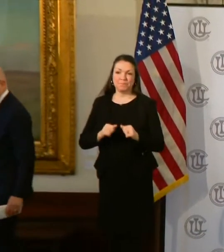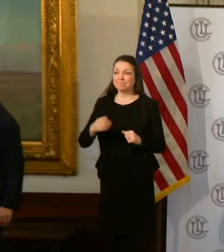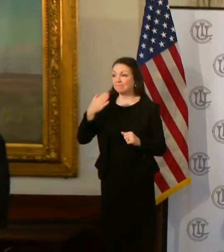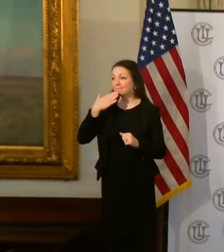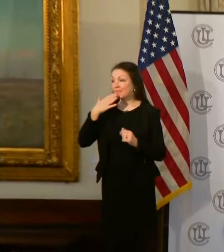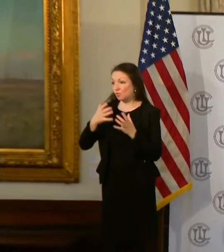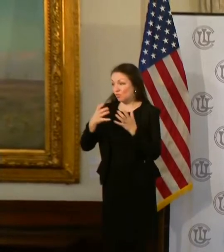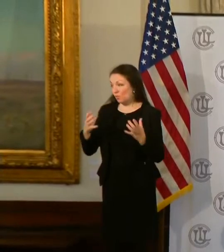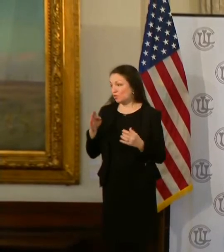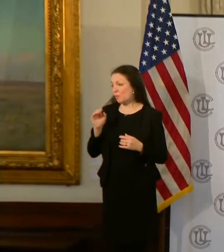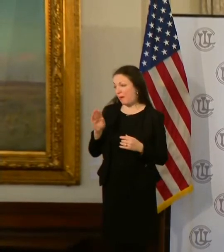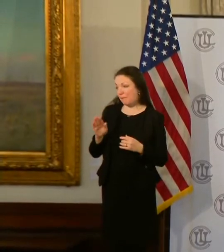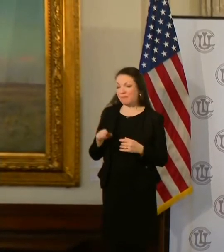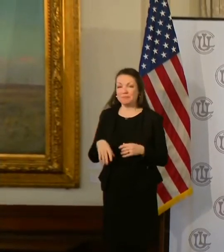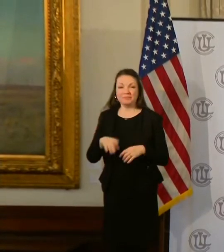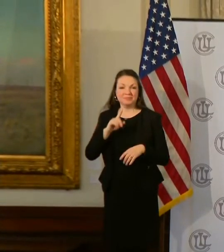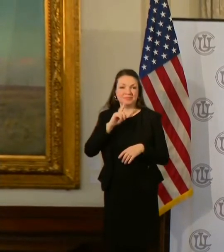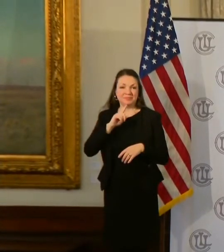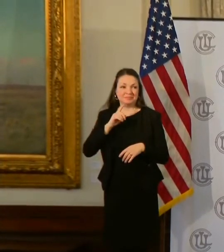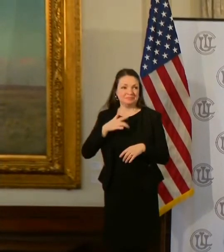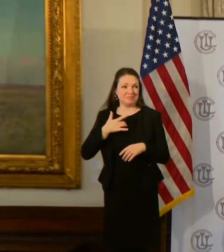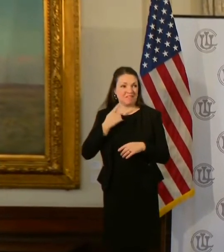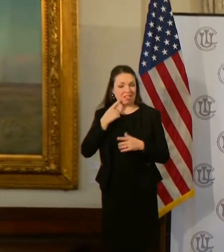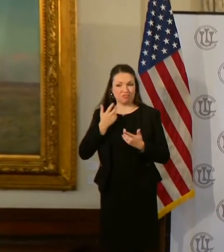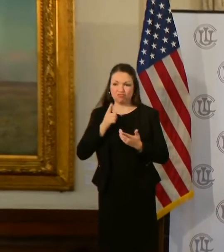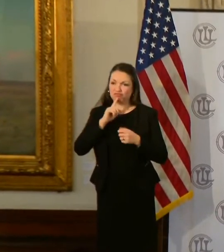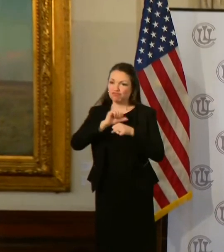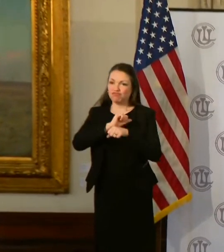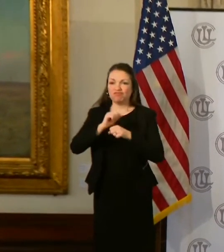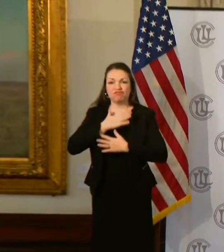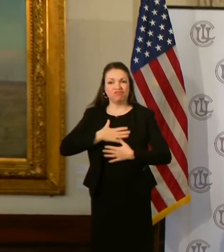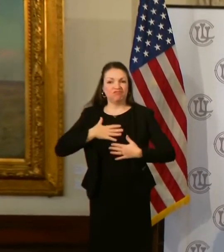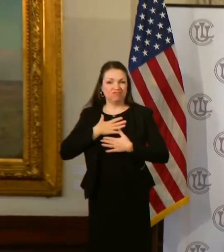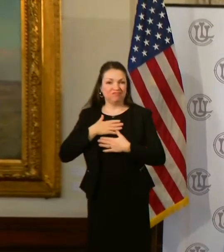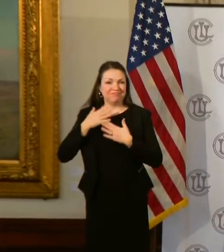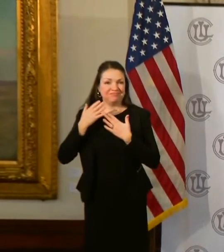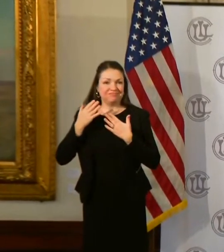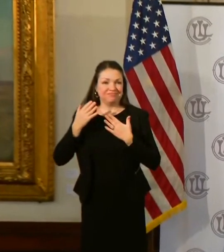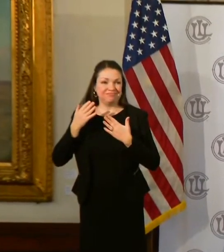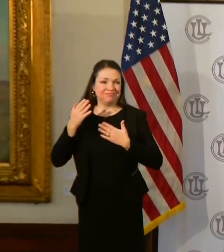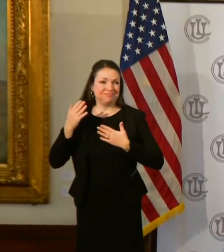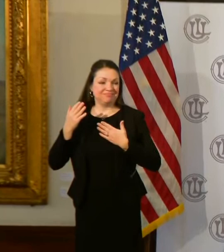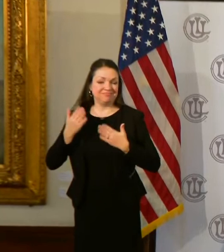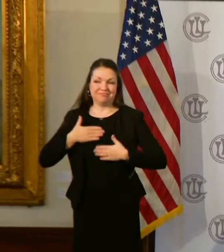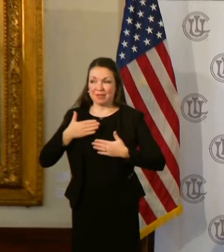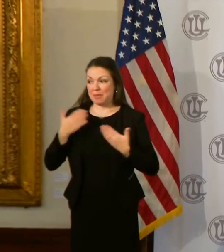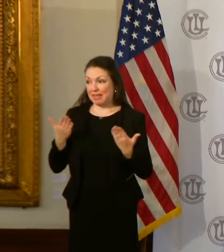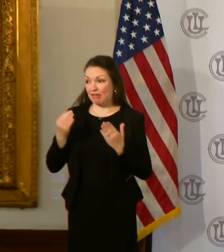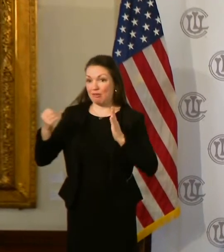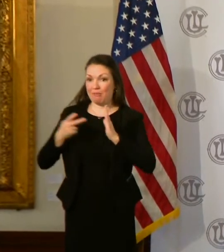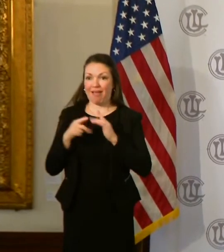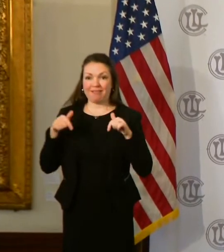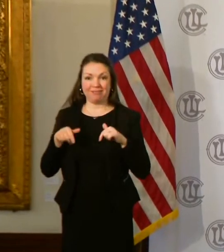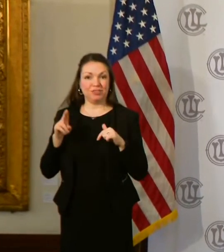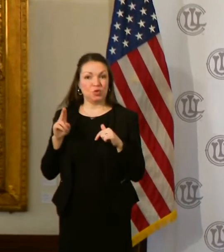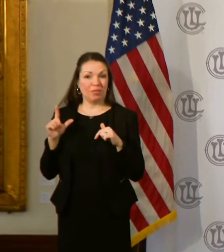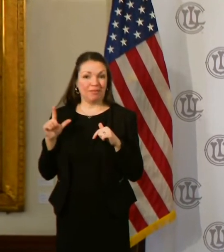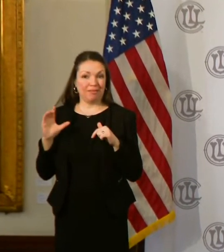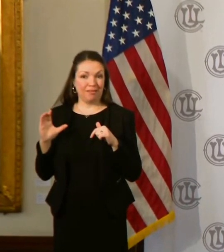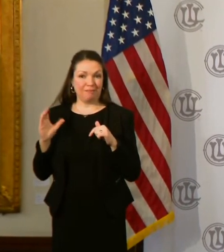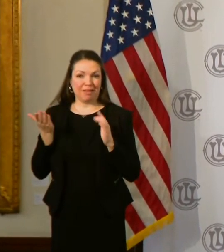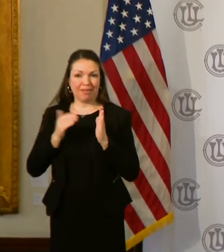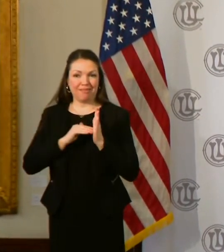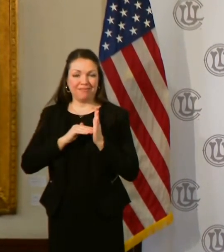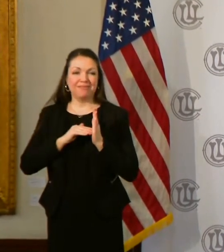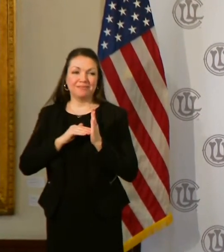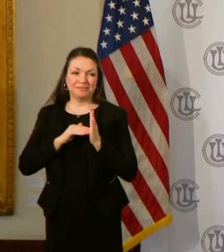Thank you so much, Bob, and it is such a true pleasure to be here with you back at the Union League Club once again.